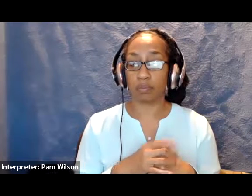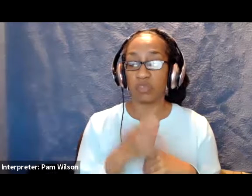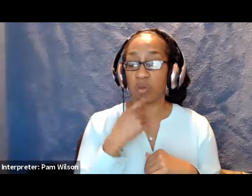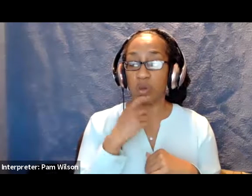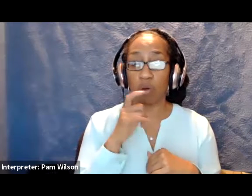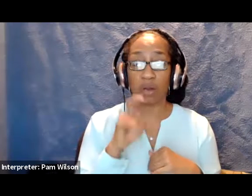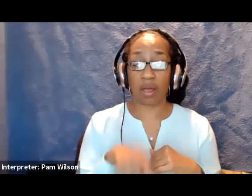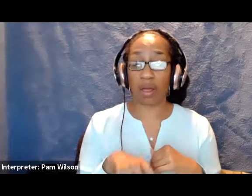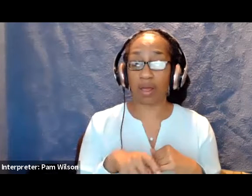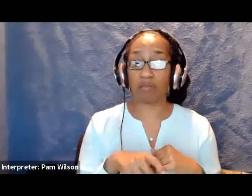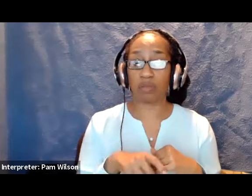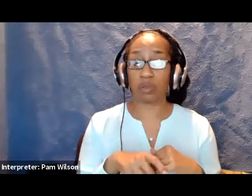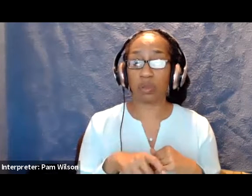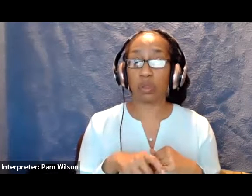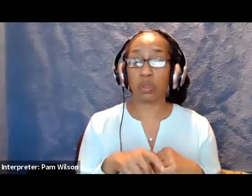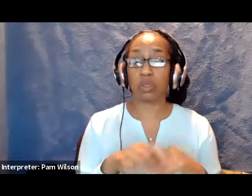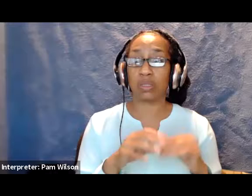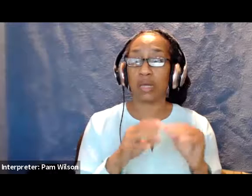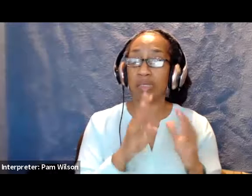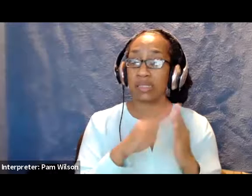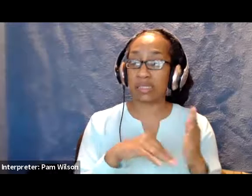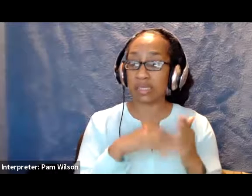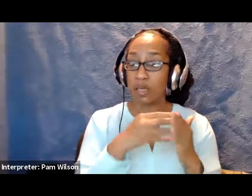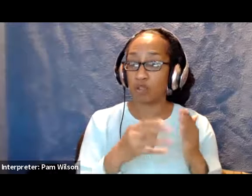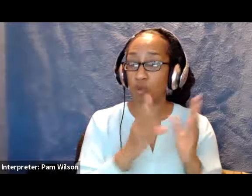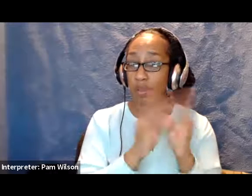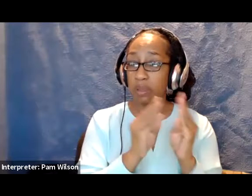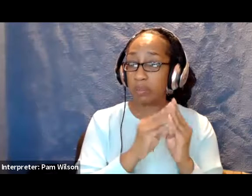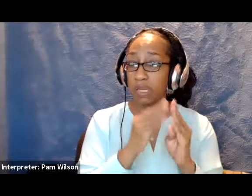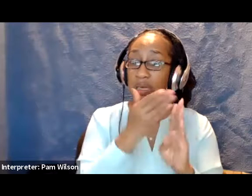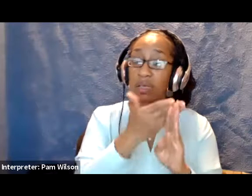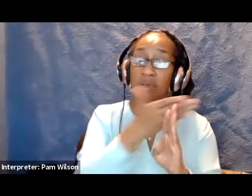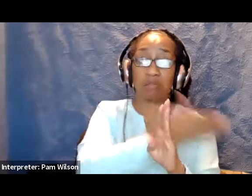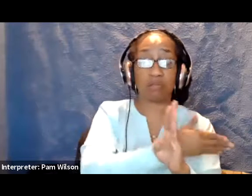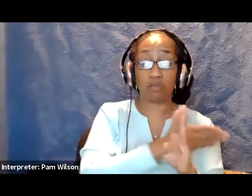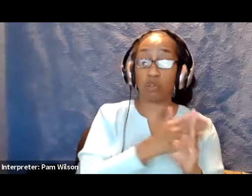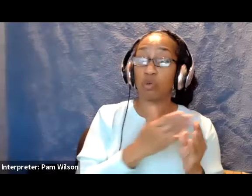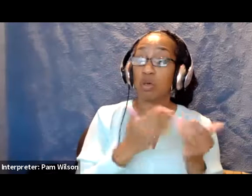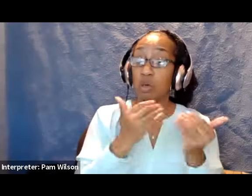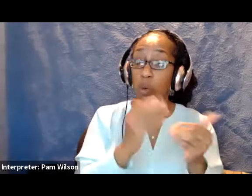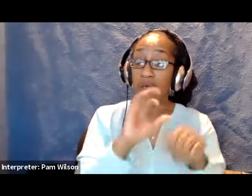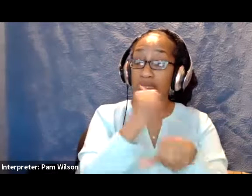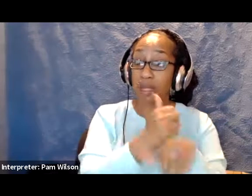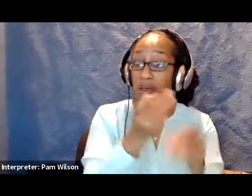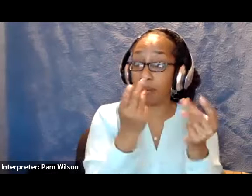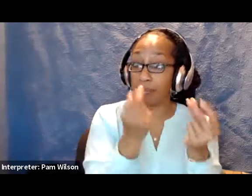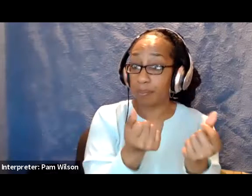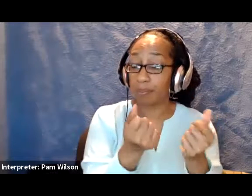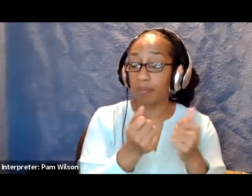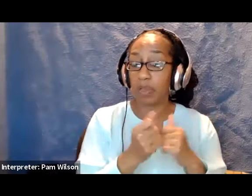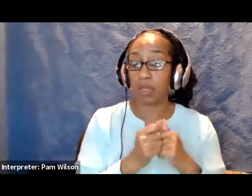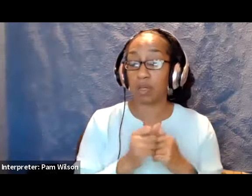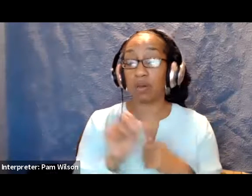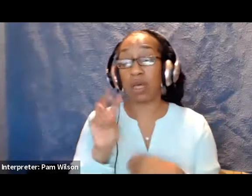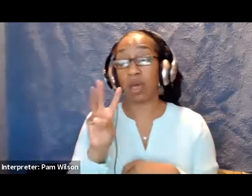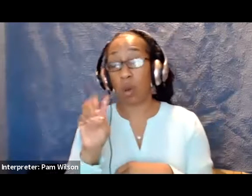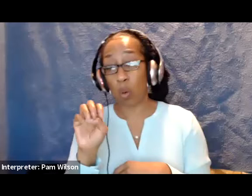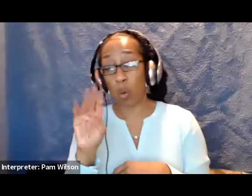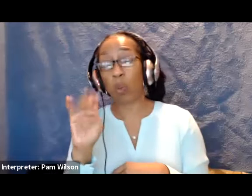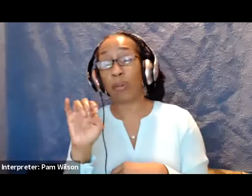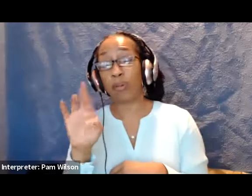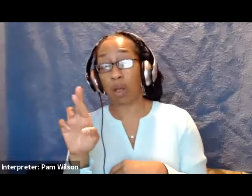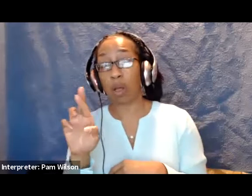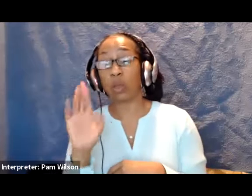schedule in advance, all right? So know that that's an option, but obviously for a webinar, you're going to be